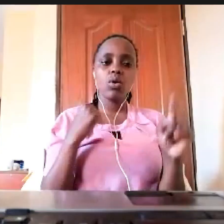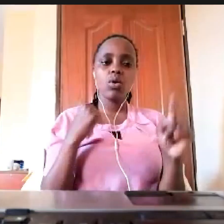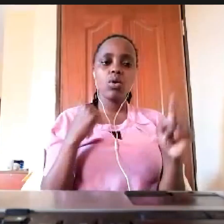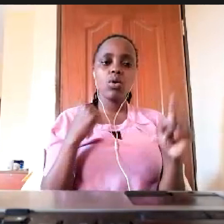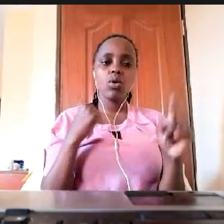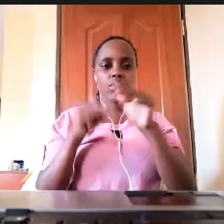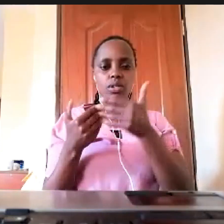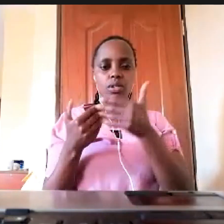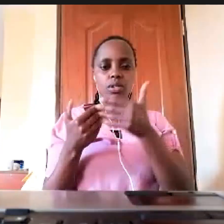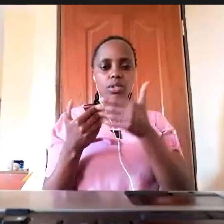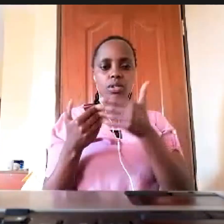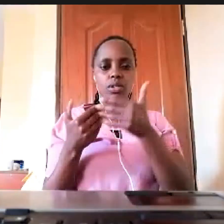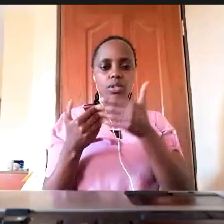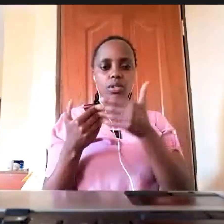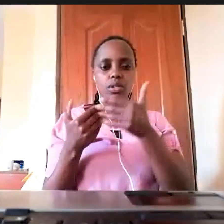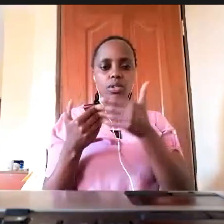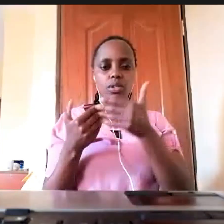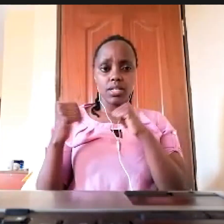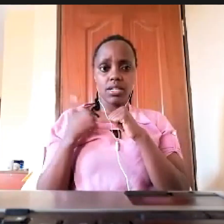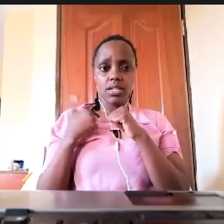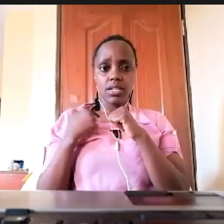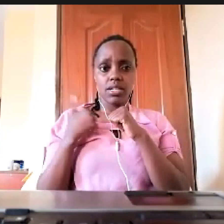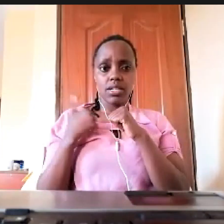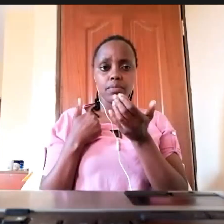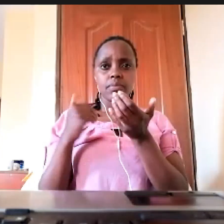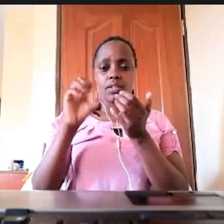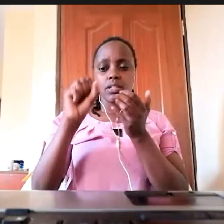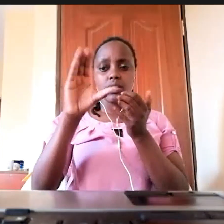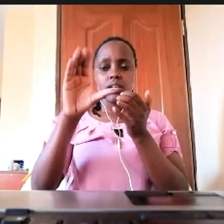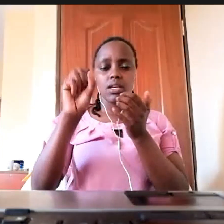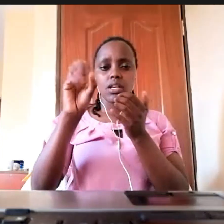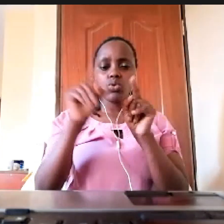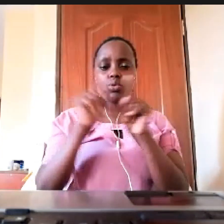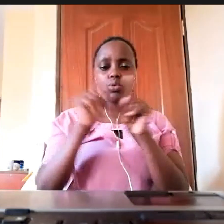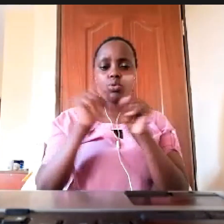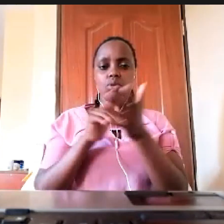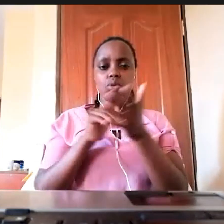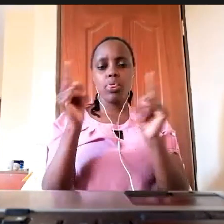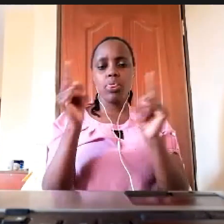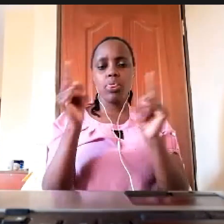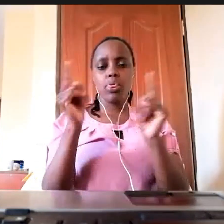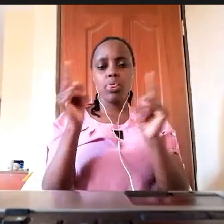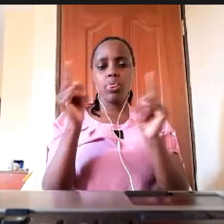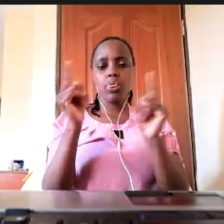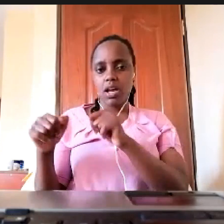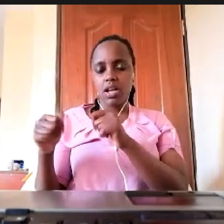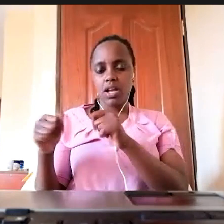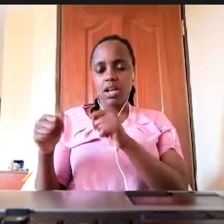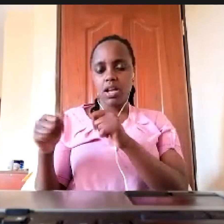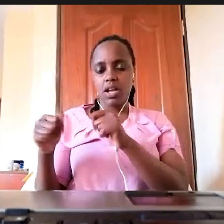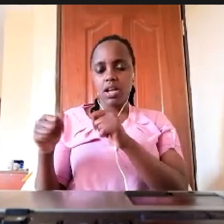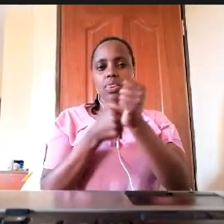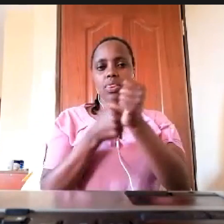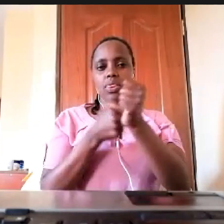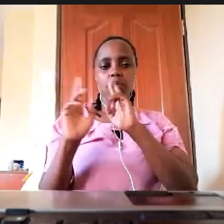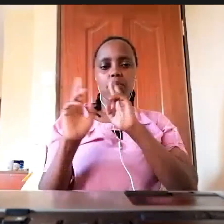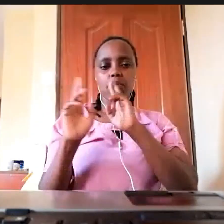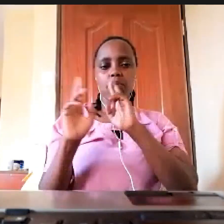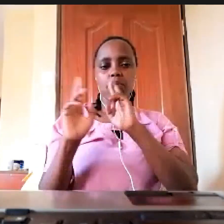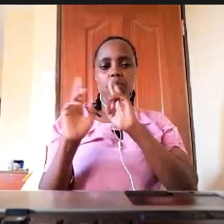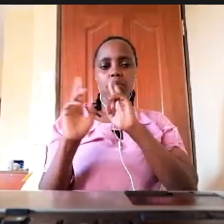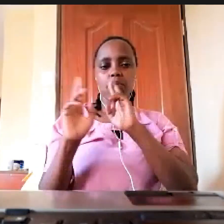wanted to raise the issue of a possibility where CSOs can actually submit briefings on top of